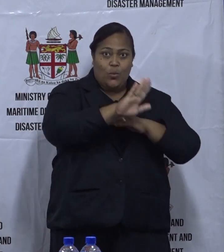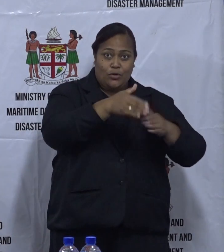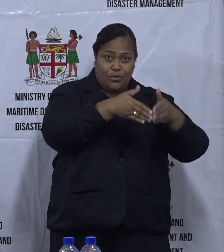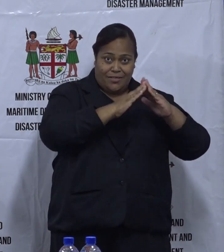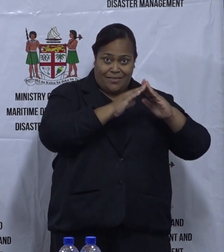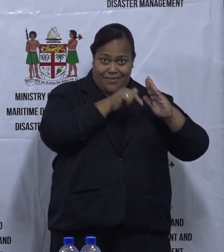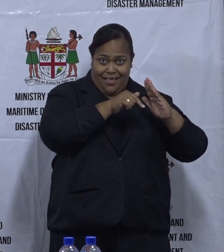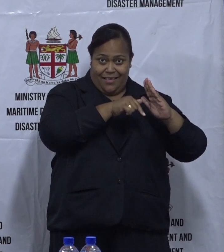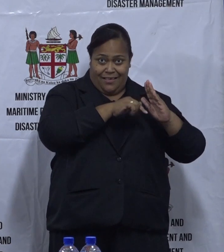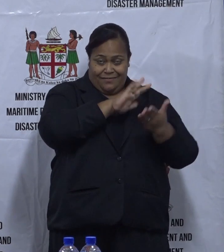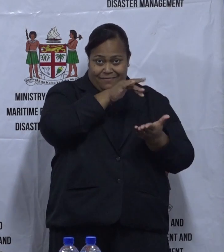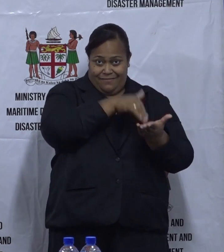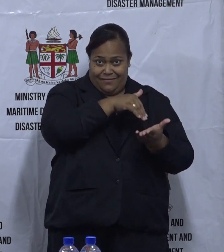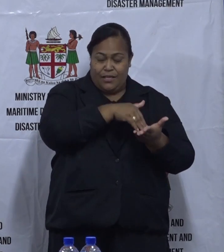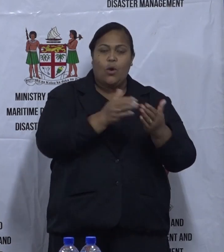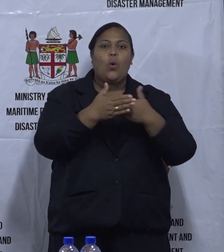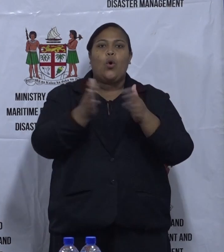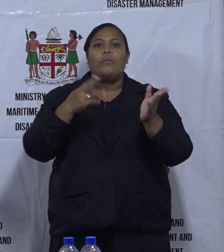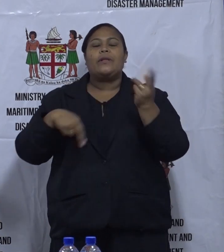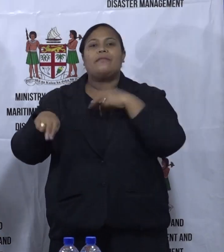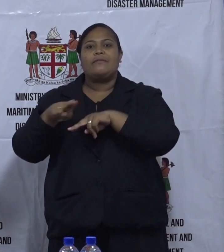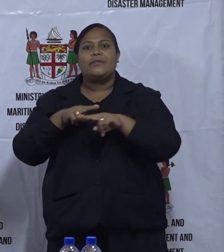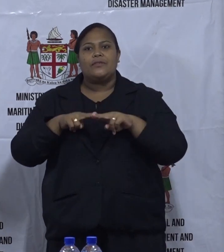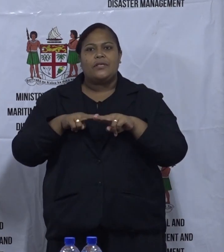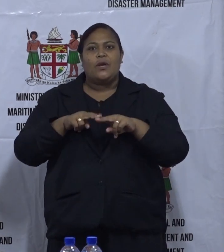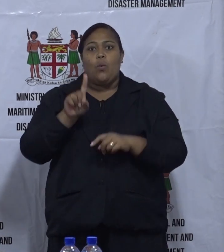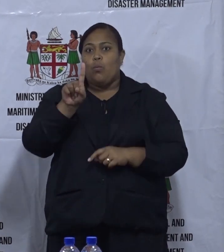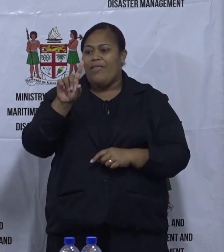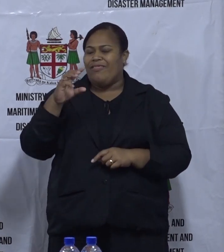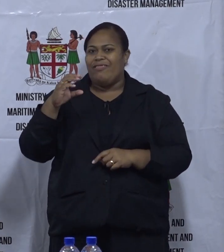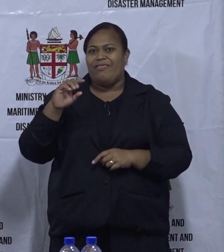opened throughout Fiji, with